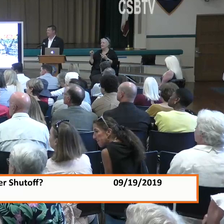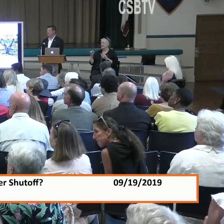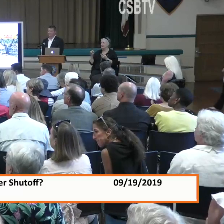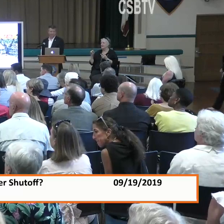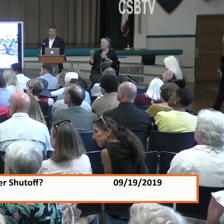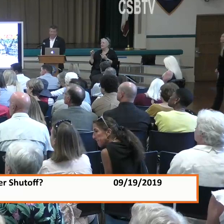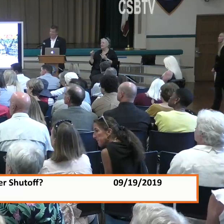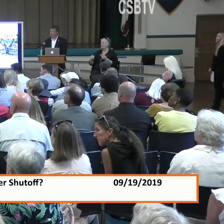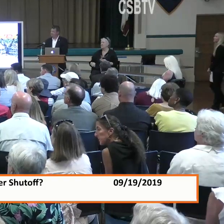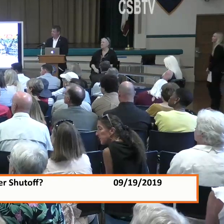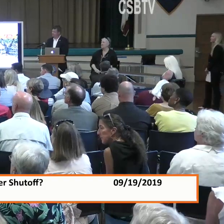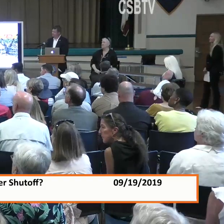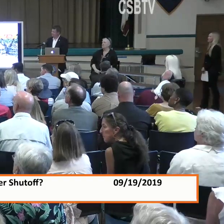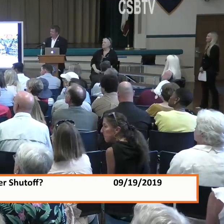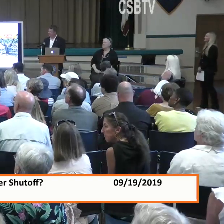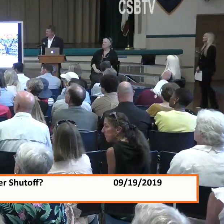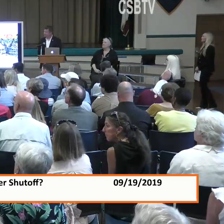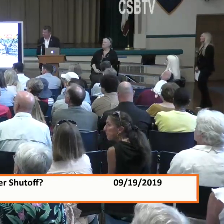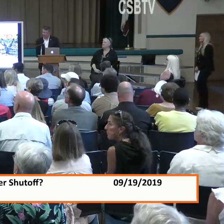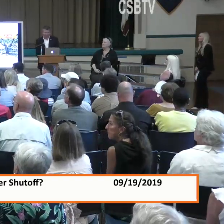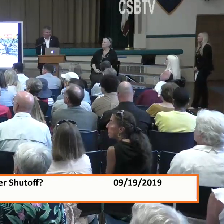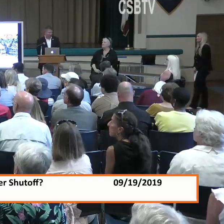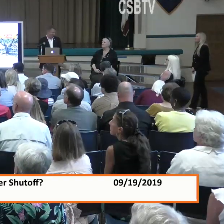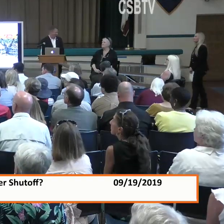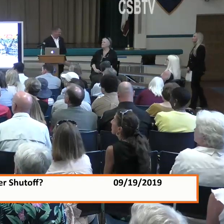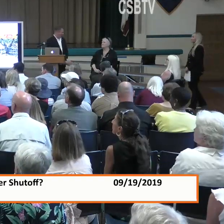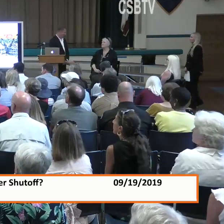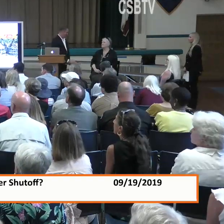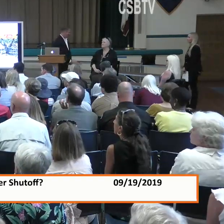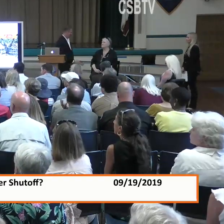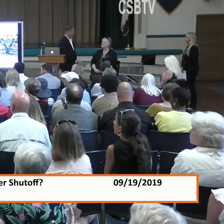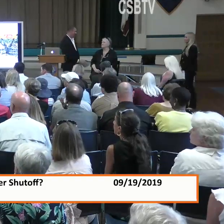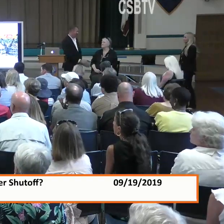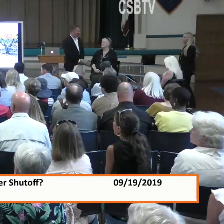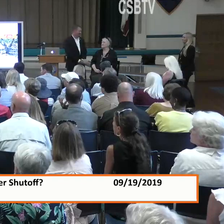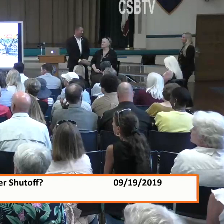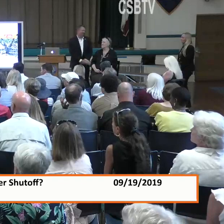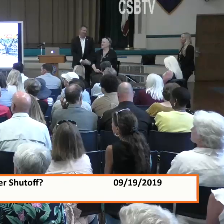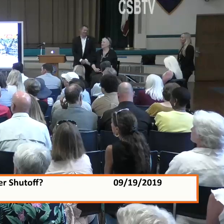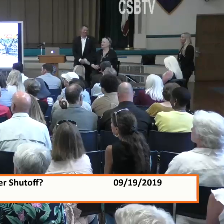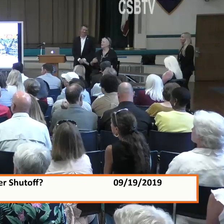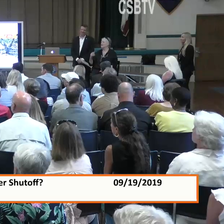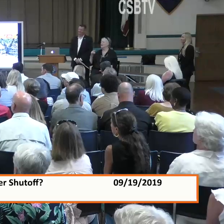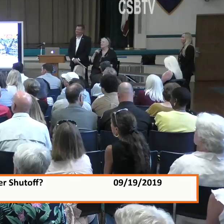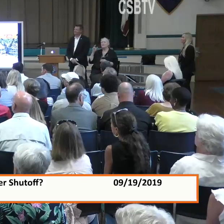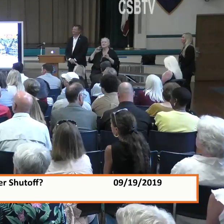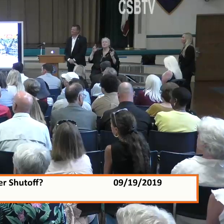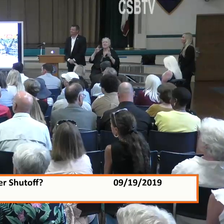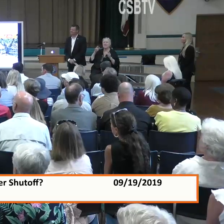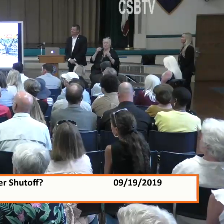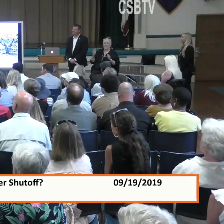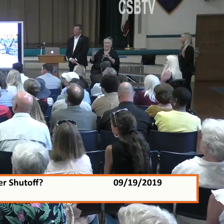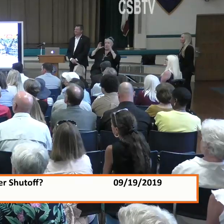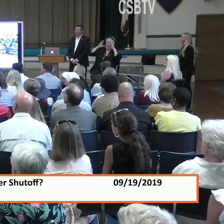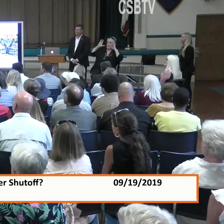with, hi. Okay. Okay. I wasn't ready for a close-up.